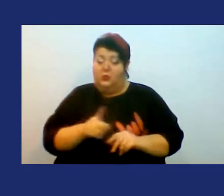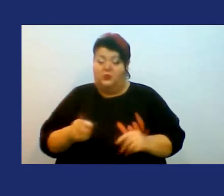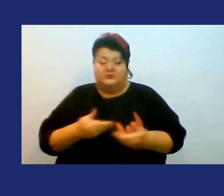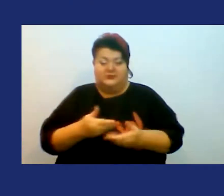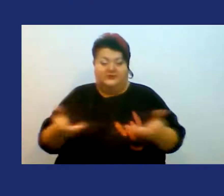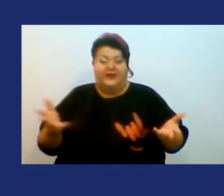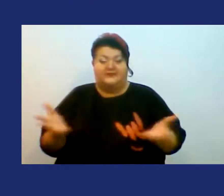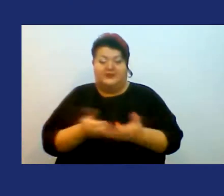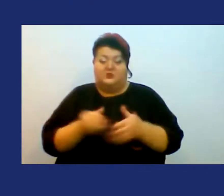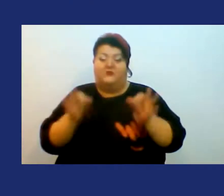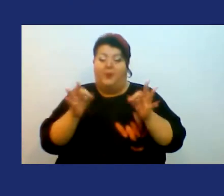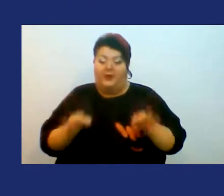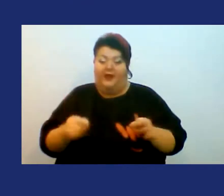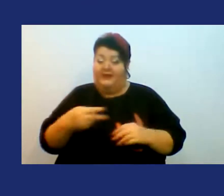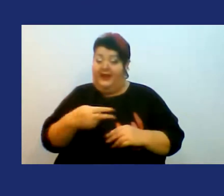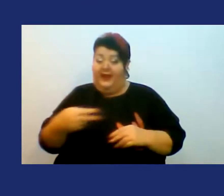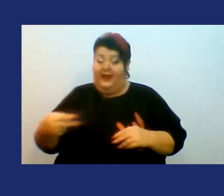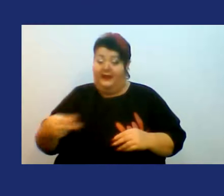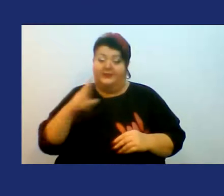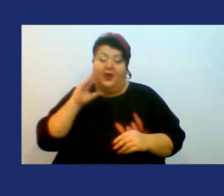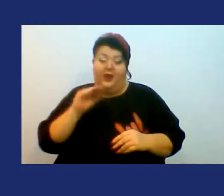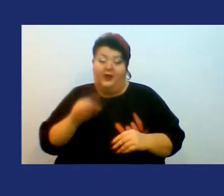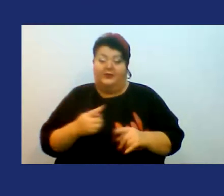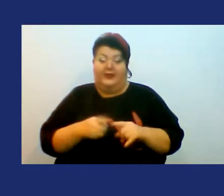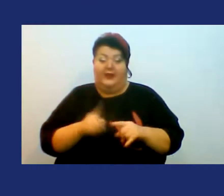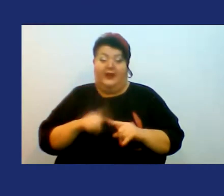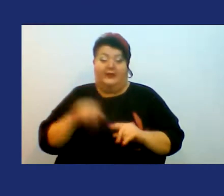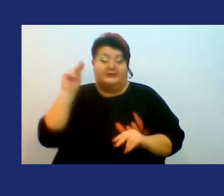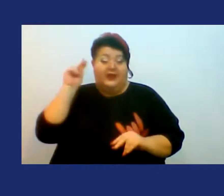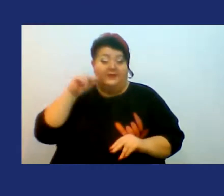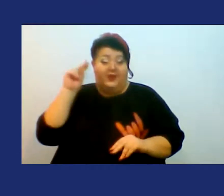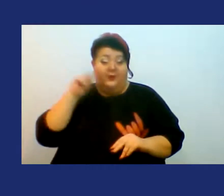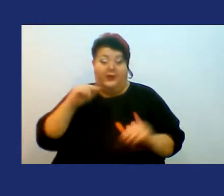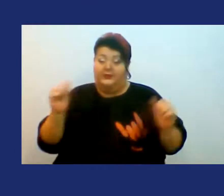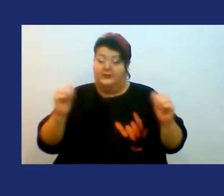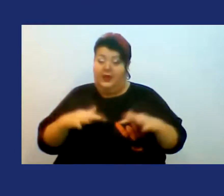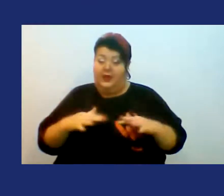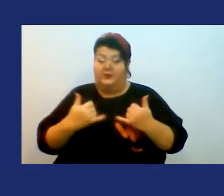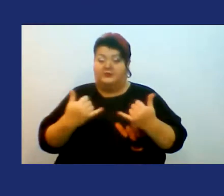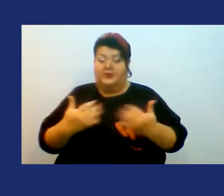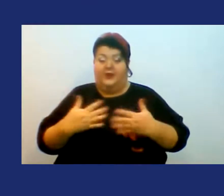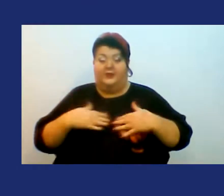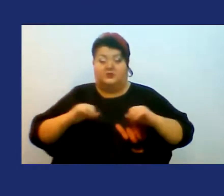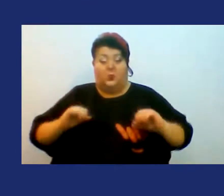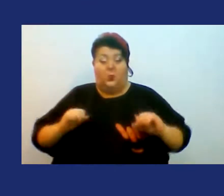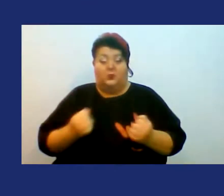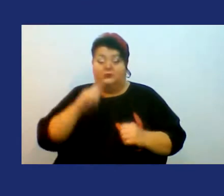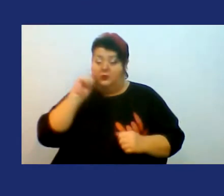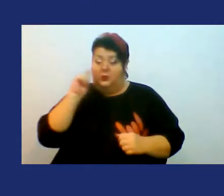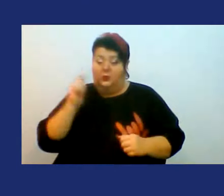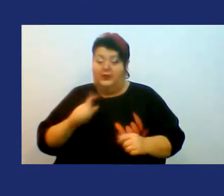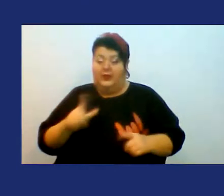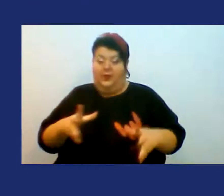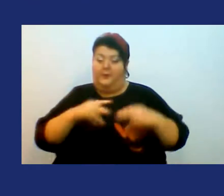is particularly for our Ukrainian friends and partners as part of IFES's US election